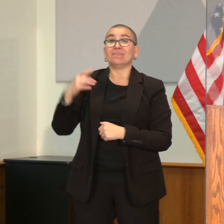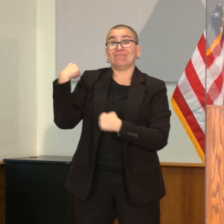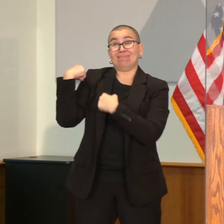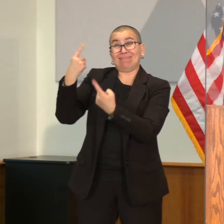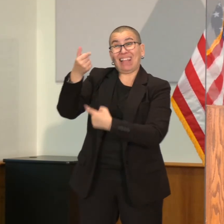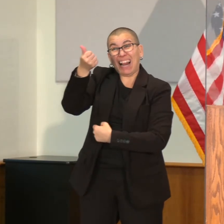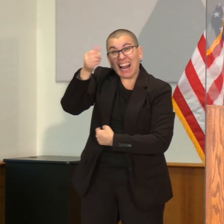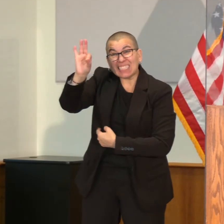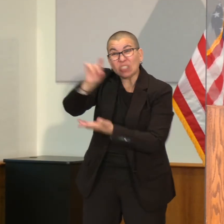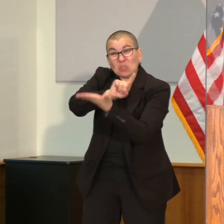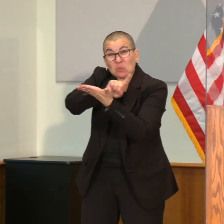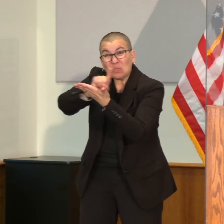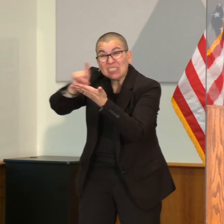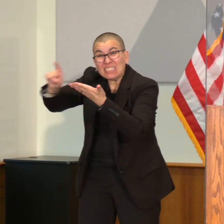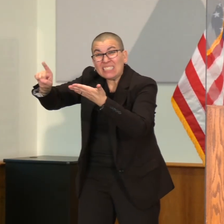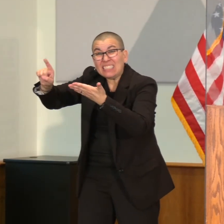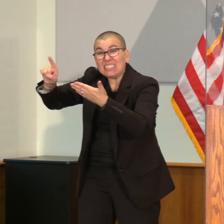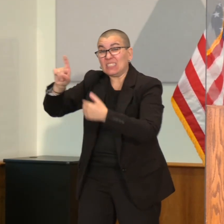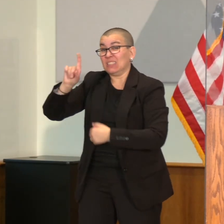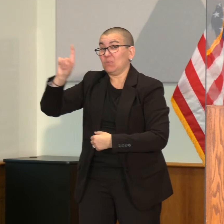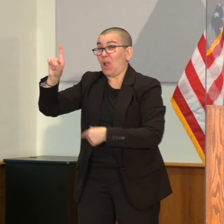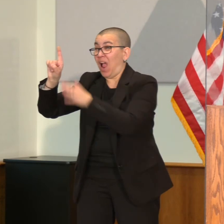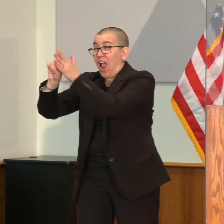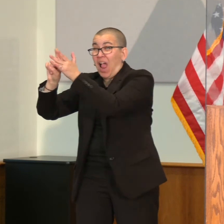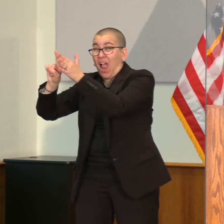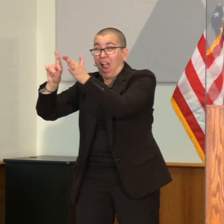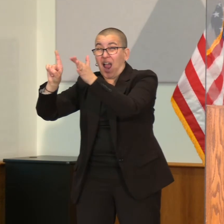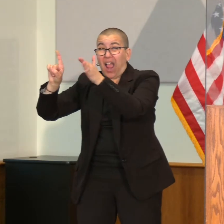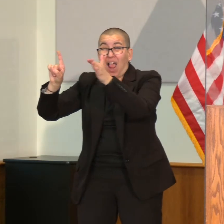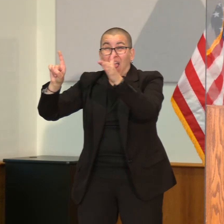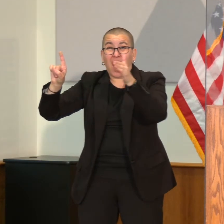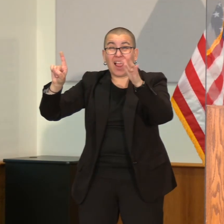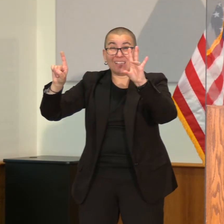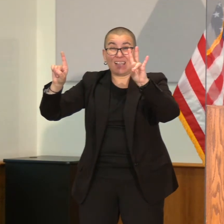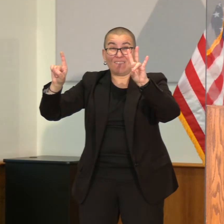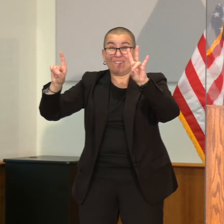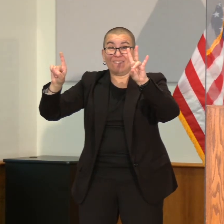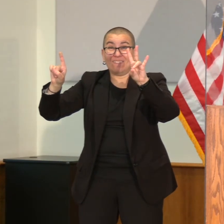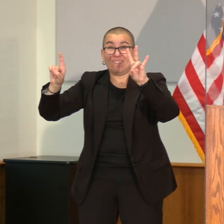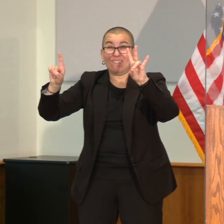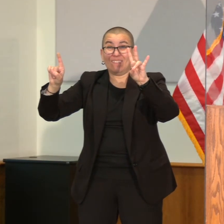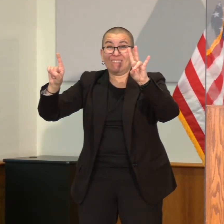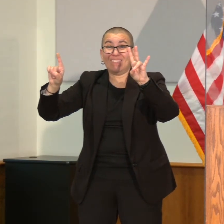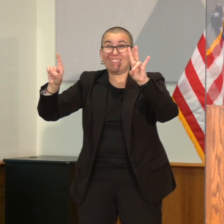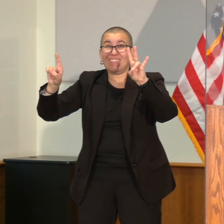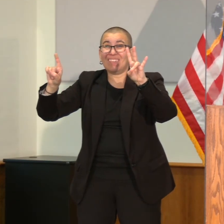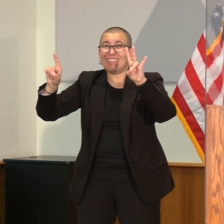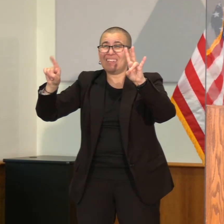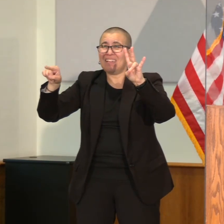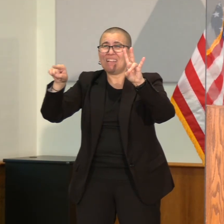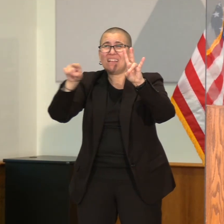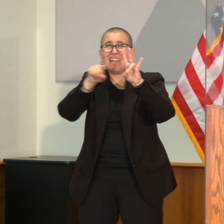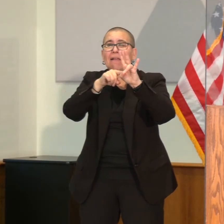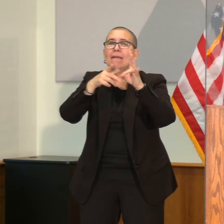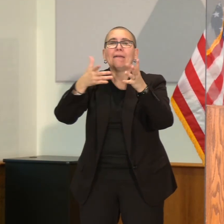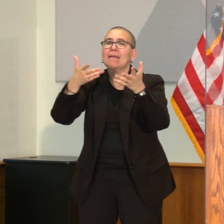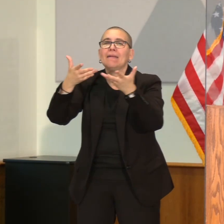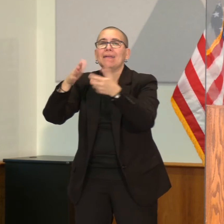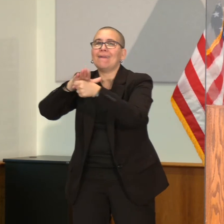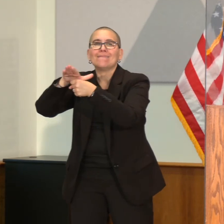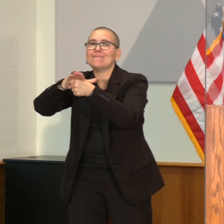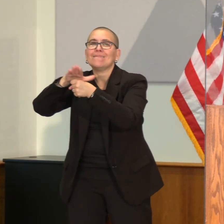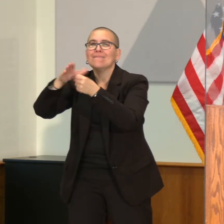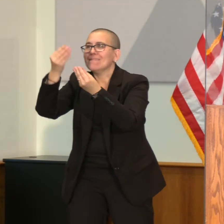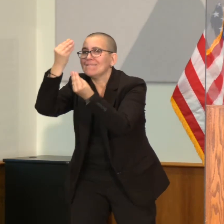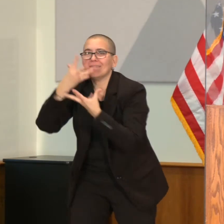a forum to Minnesotans in both the House and the Senate. And I think it would have been advantageous both for Minnesotans and the senators